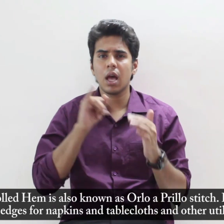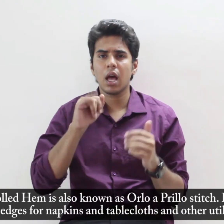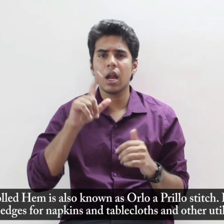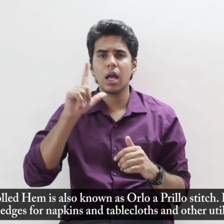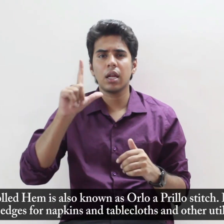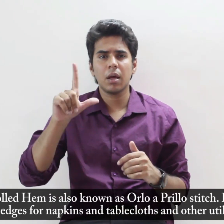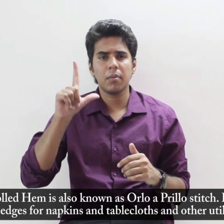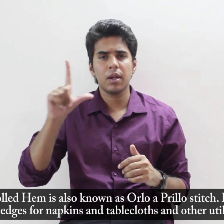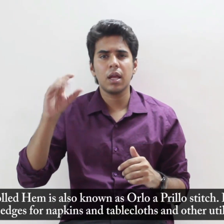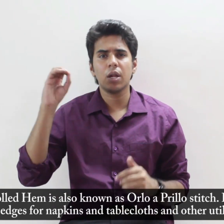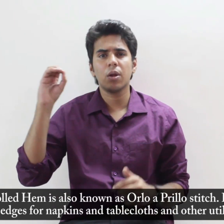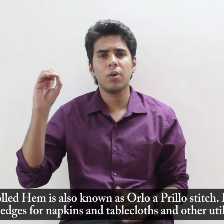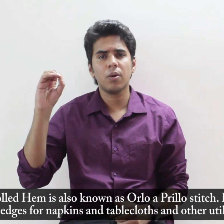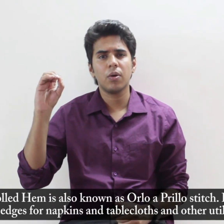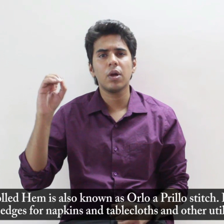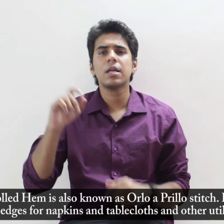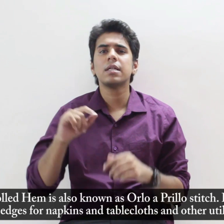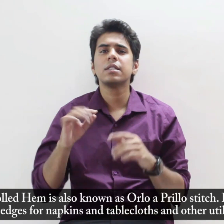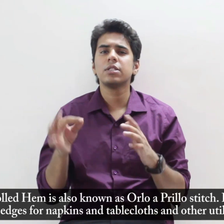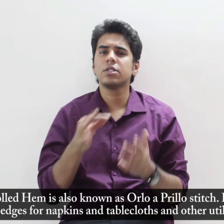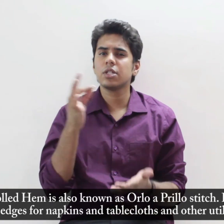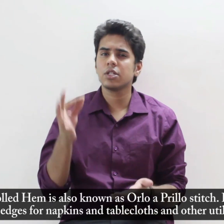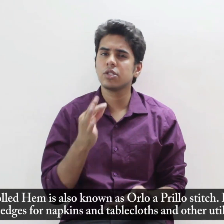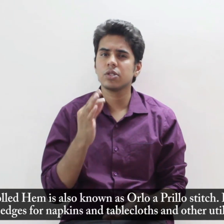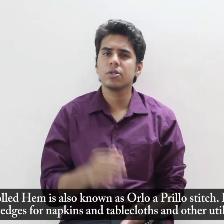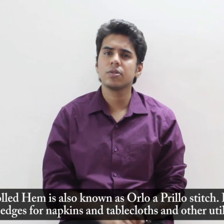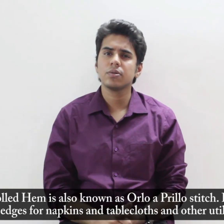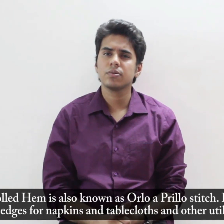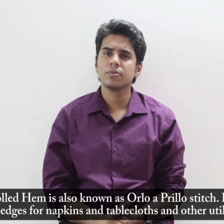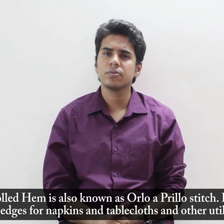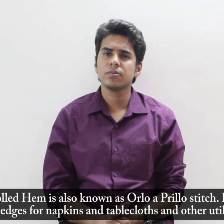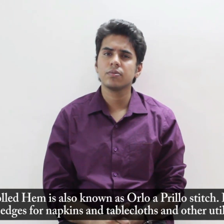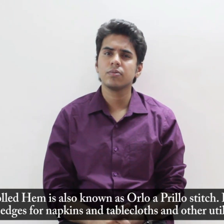napkins and tablecloths and other utility items.